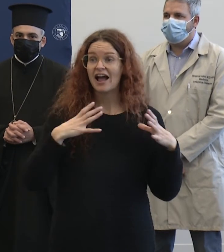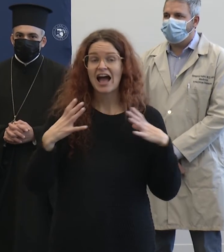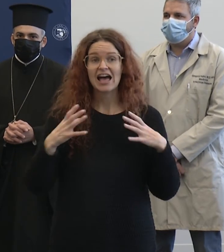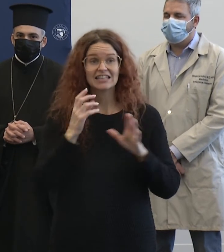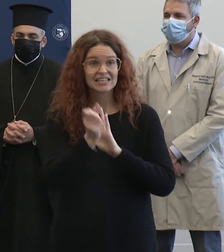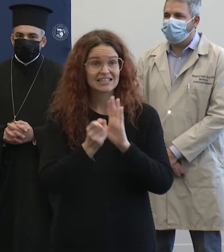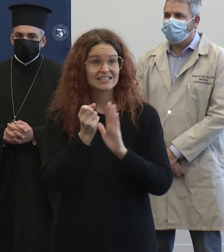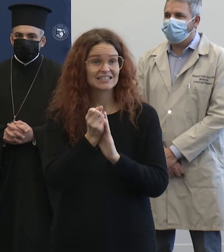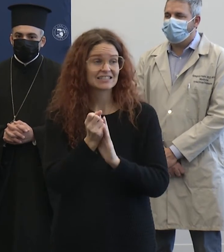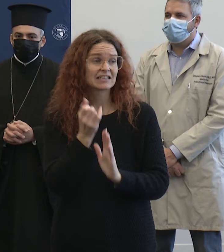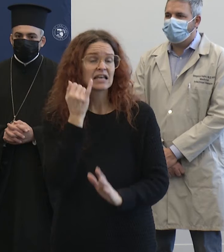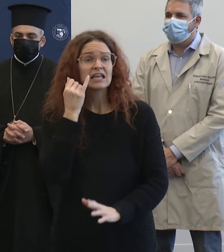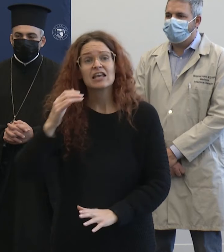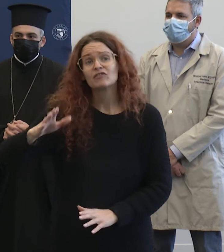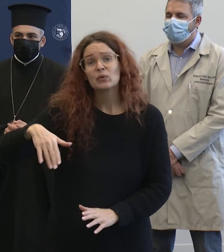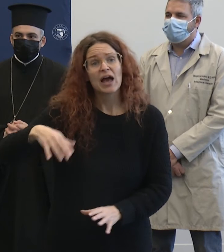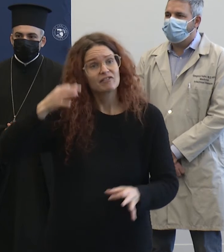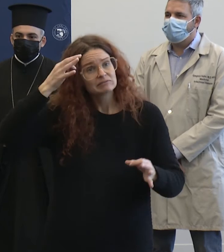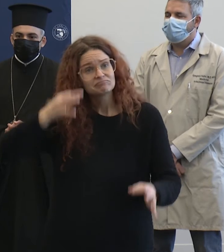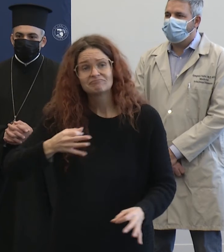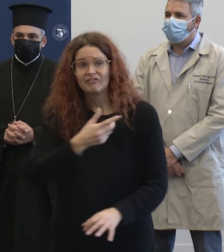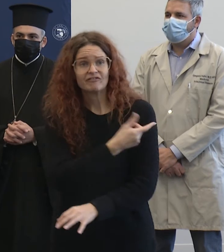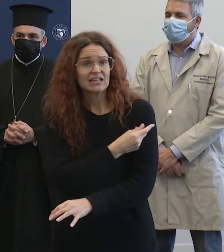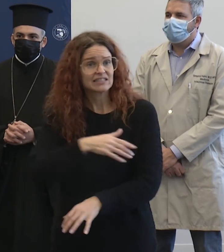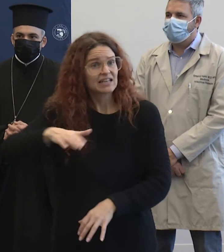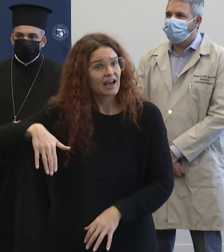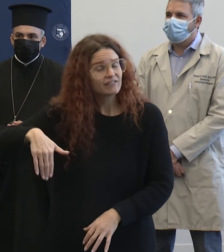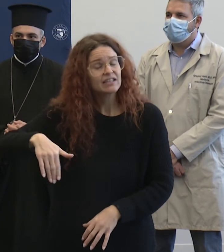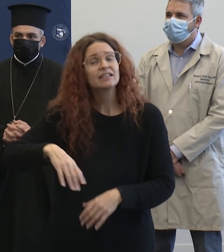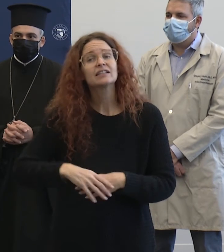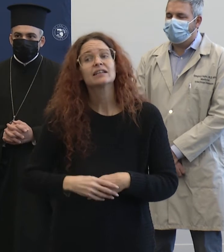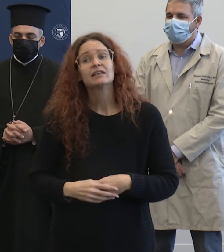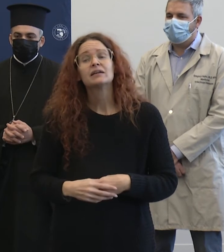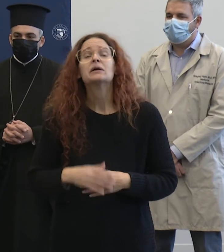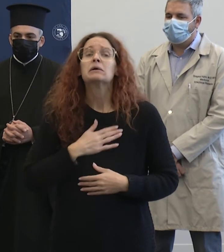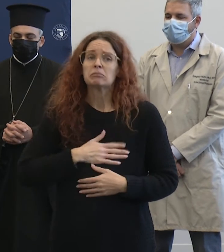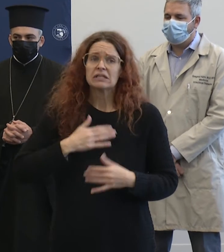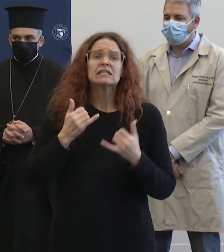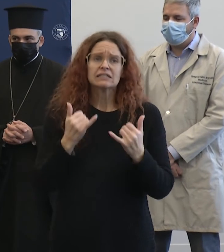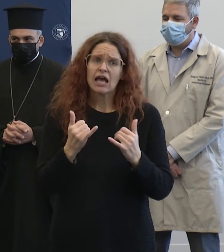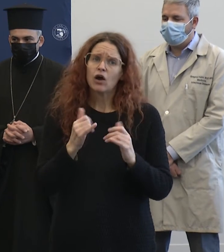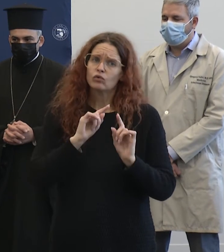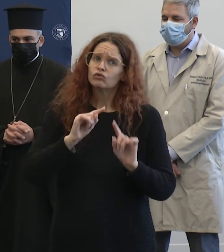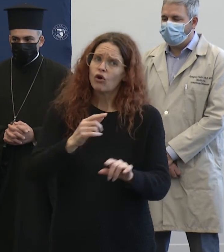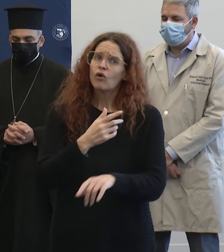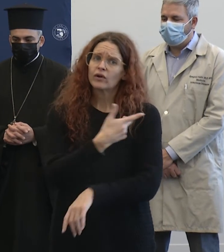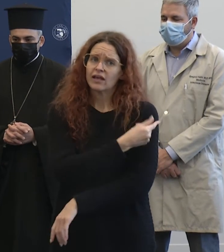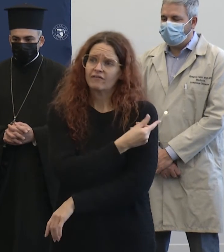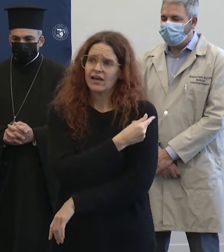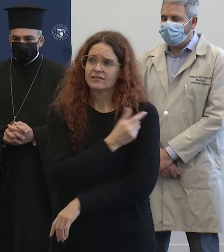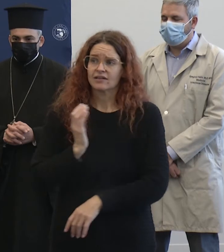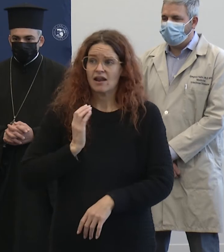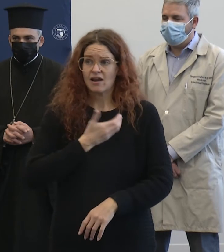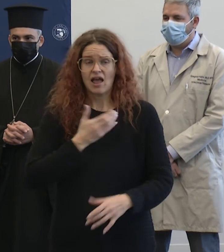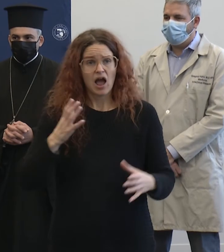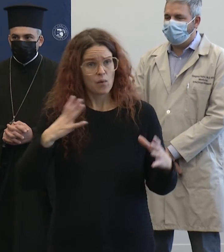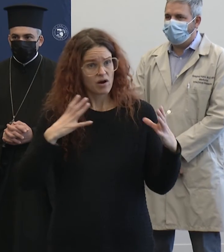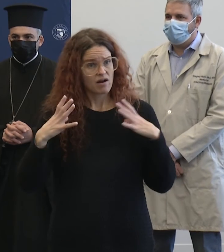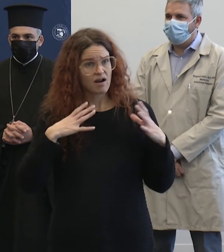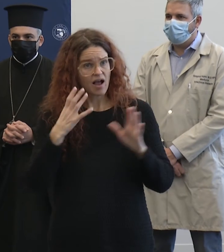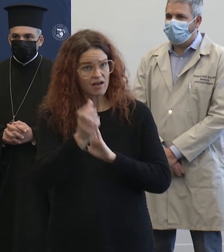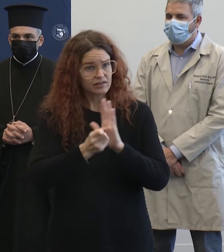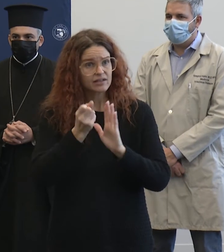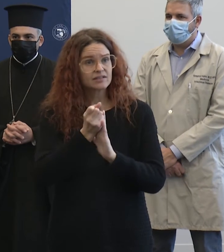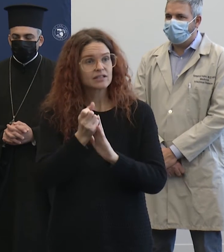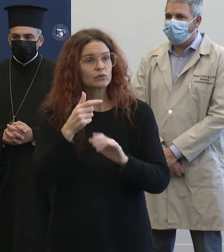asking you to please, if you have not made the decision to get vaccinated, to take this moment to do so. Our holiday season has always been